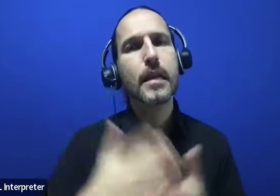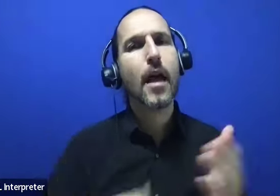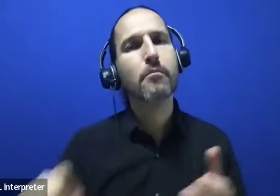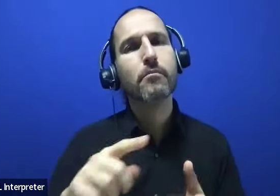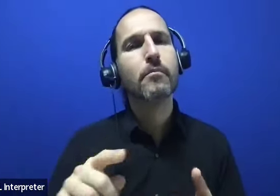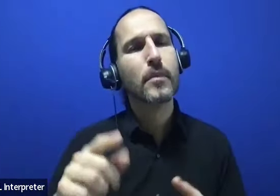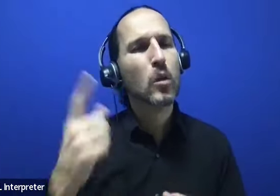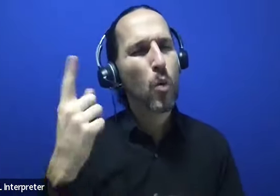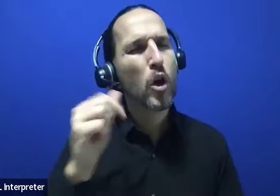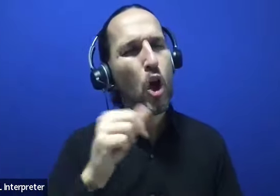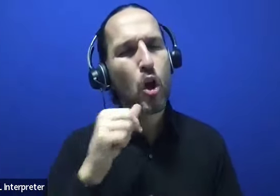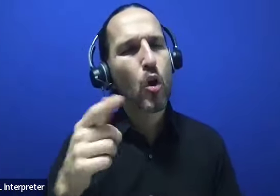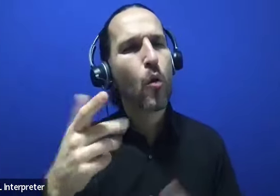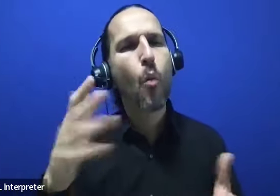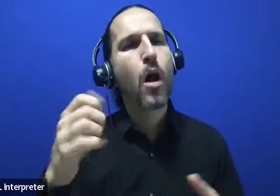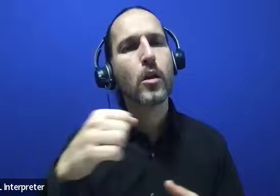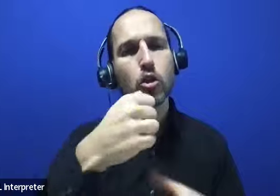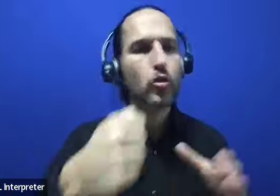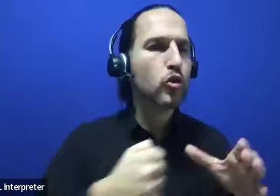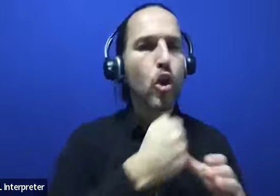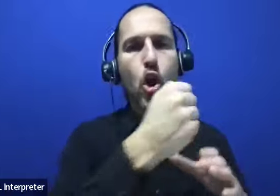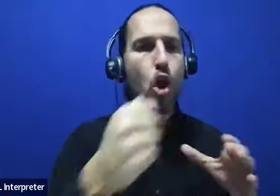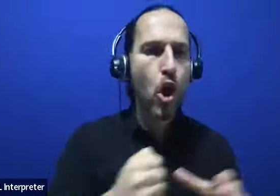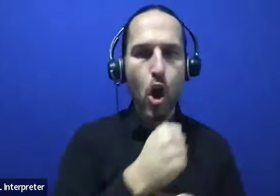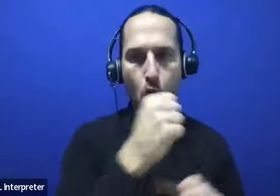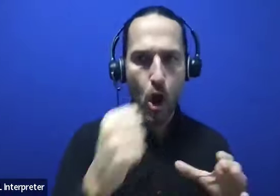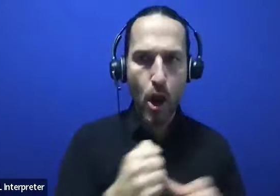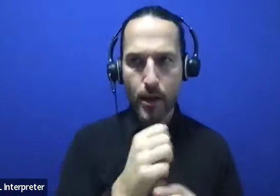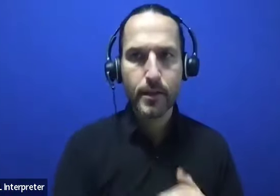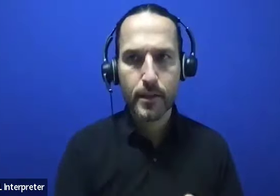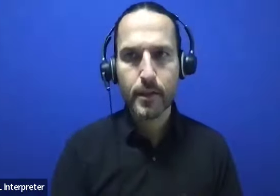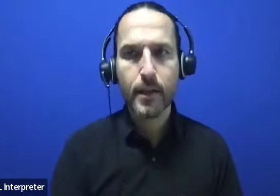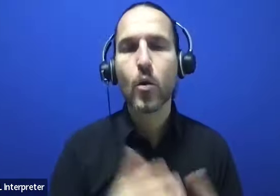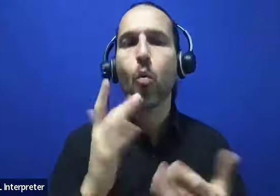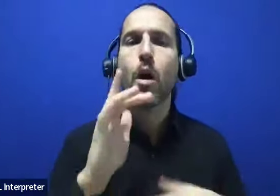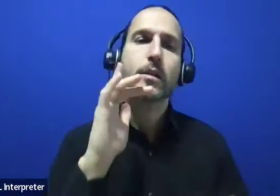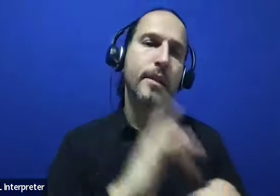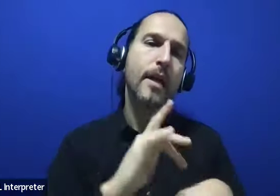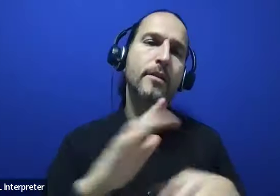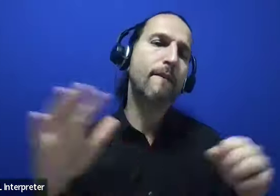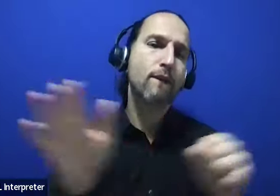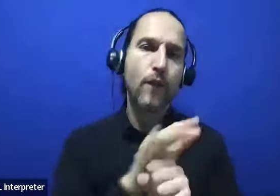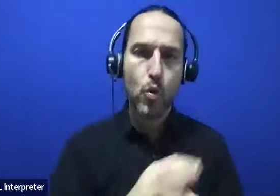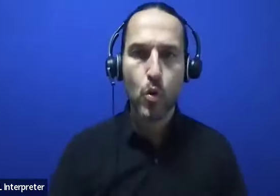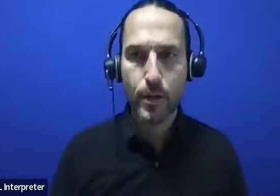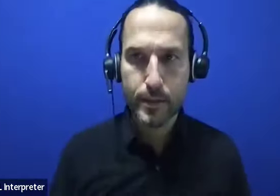lightly gripped the stir spoon and went like that. She didn't want to touch the whole thing.